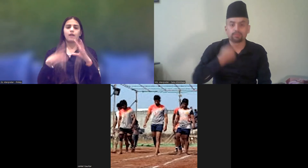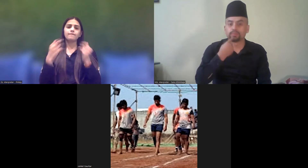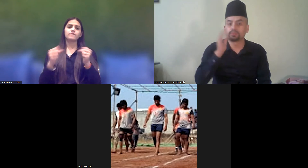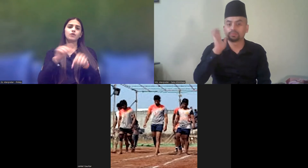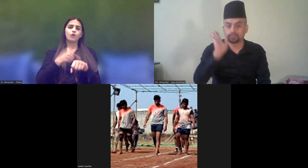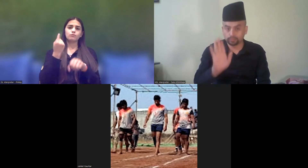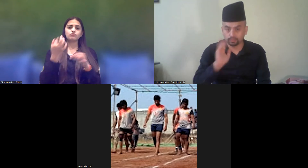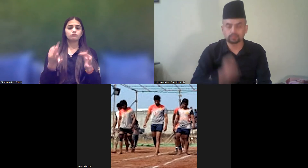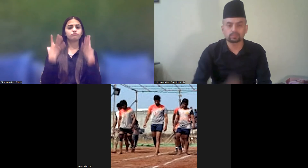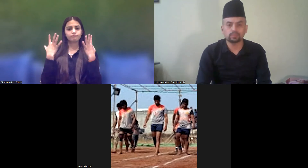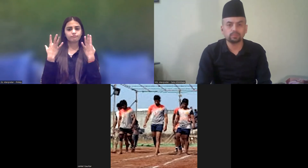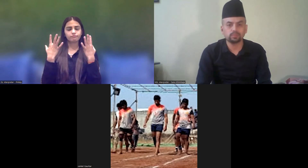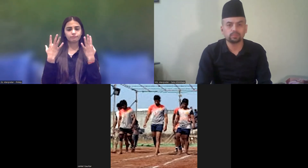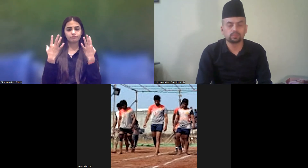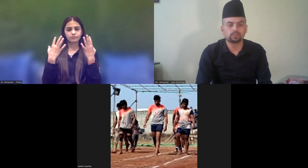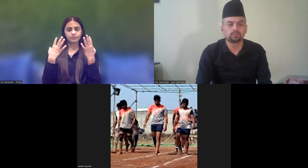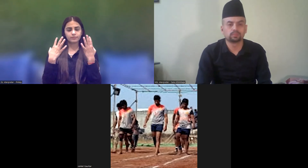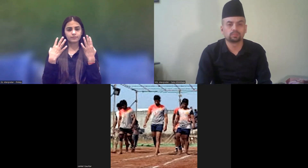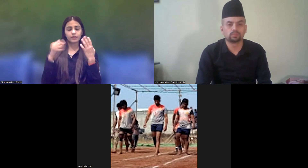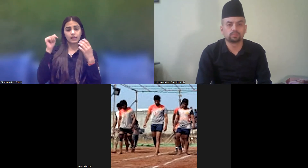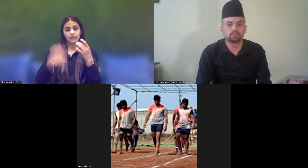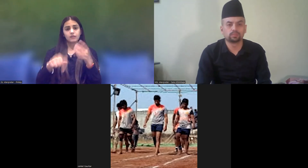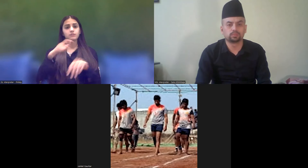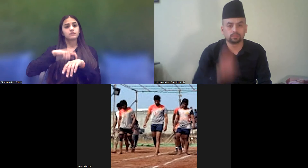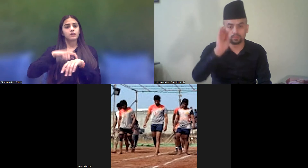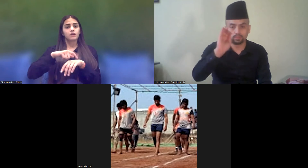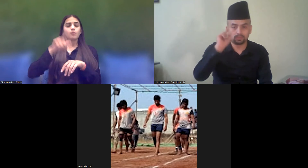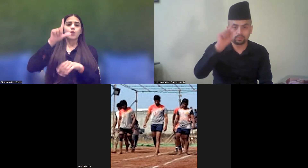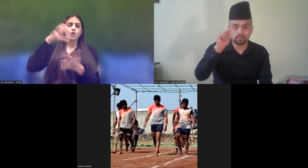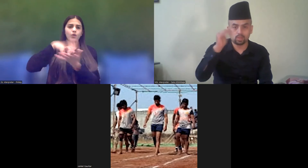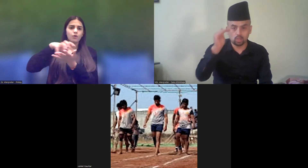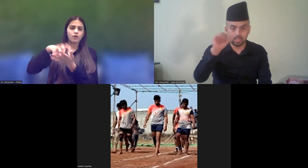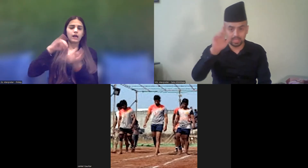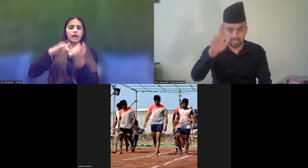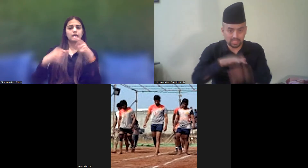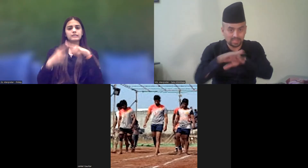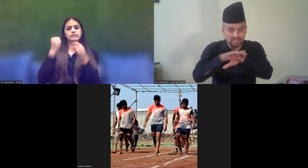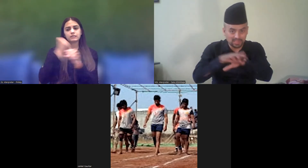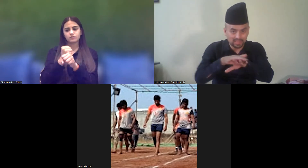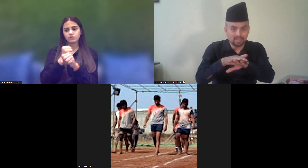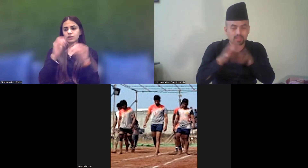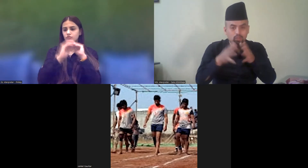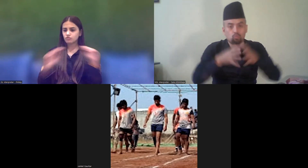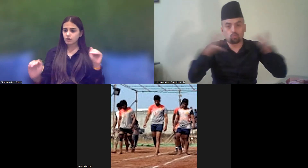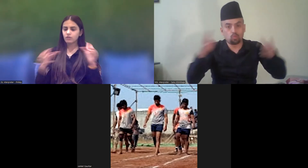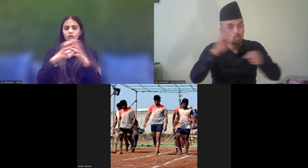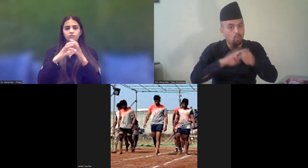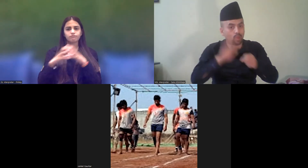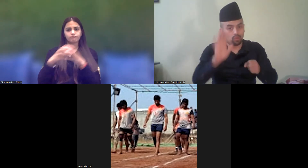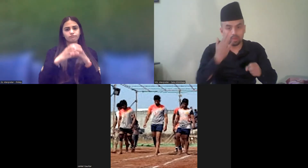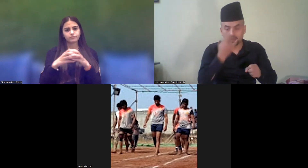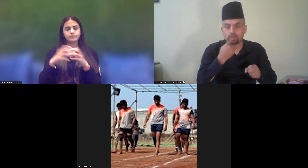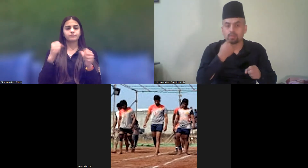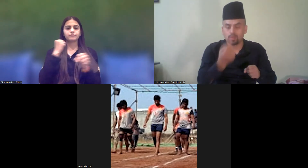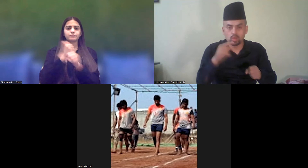to, at this point of time, with the localization of SDGs, child-friendly local governance is one of the key